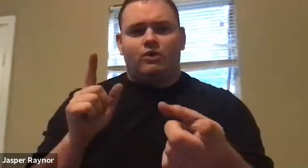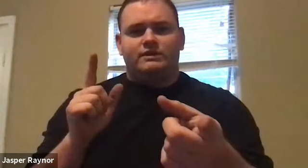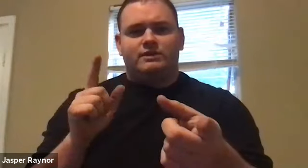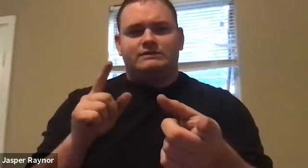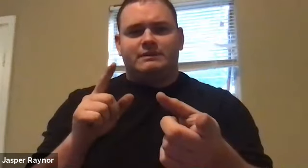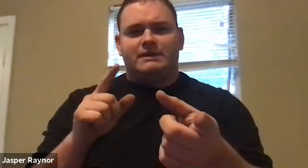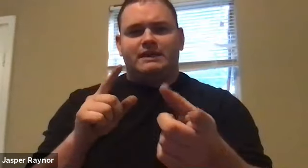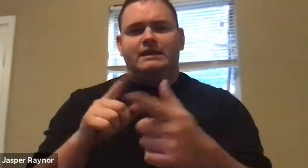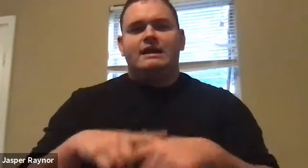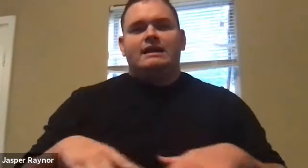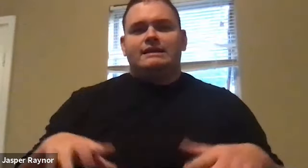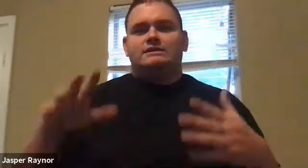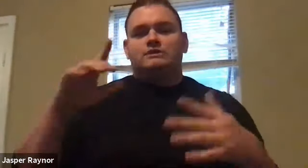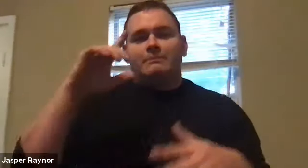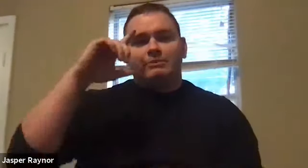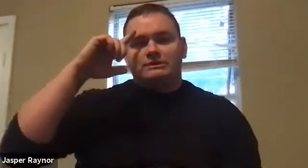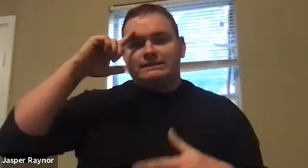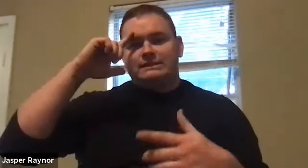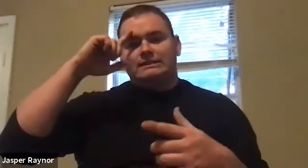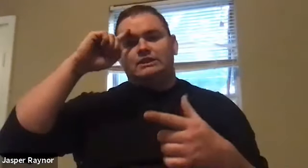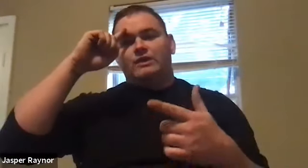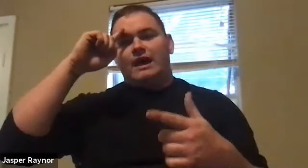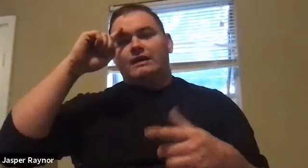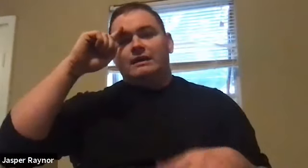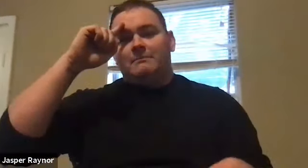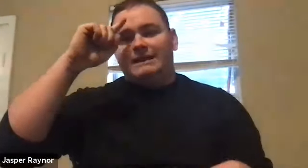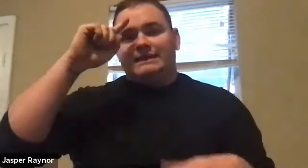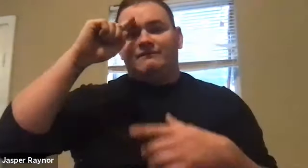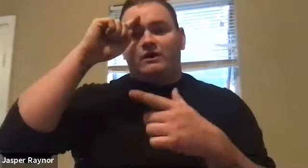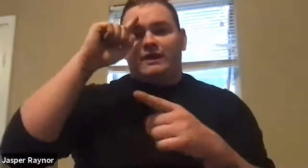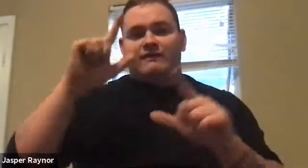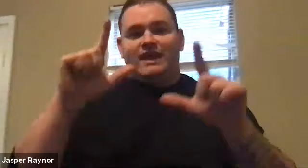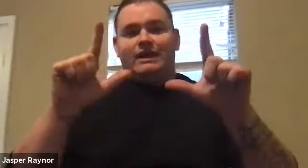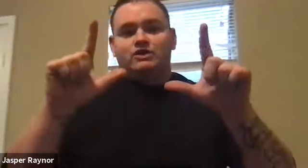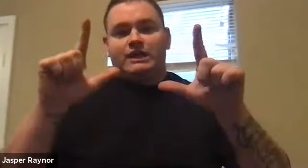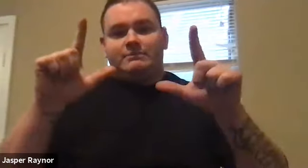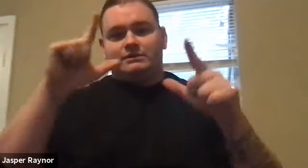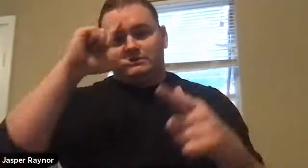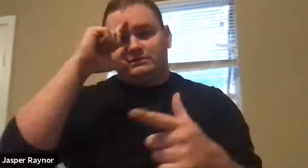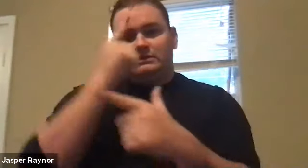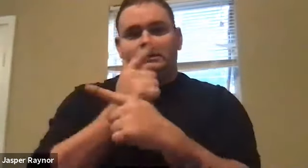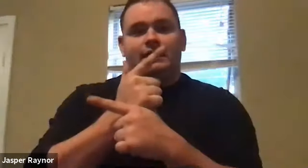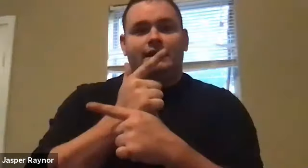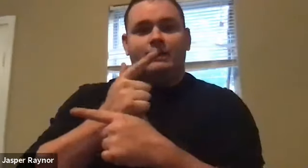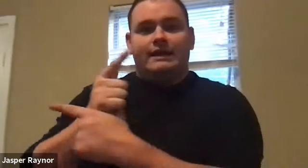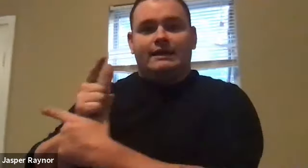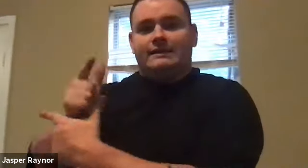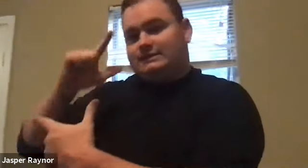Corey, you asked me about that. Yeah, so some people tend to do that by default. They'll have the L shape and they'll hit like